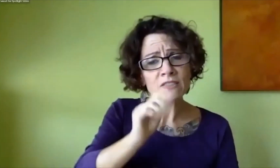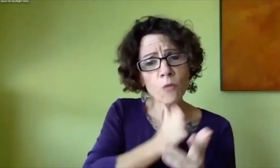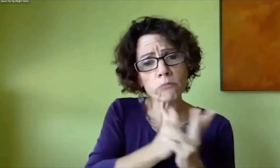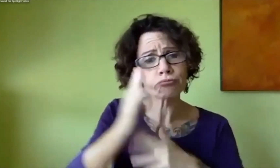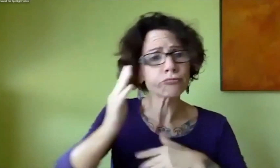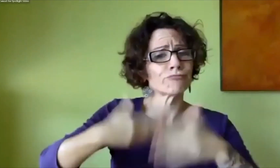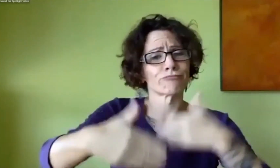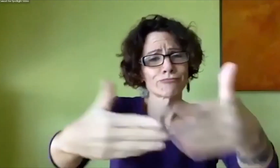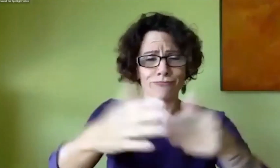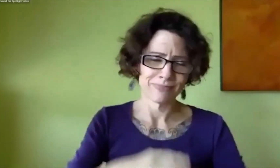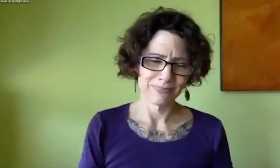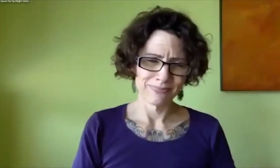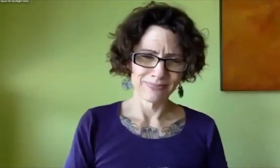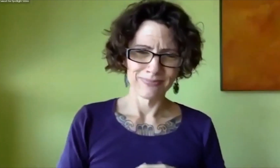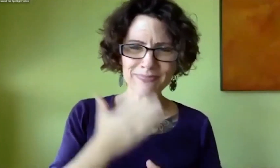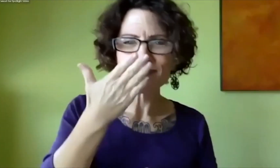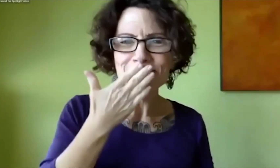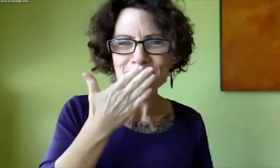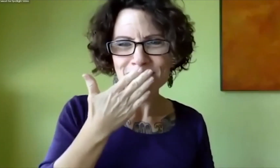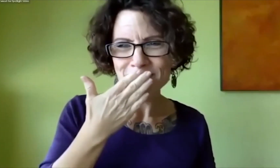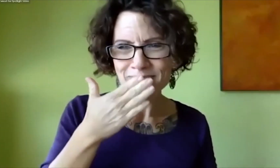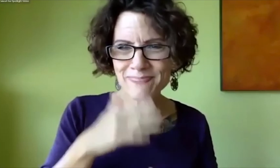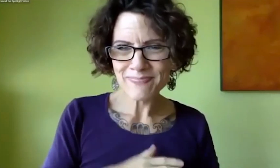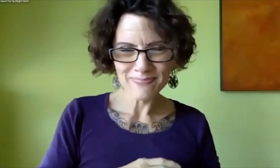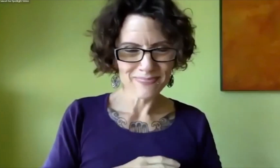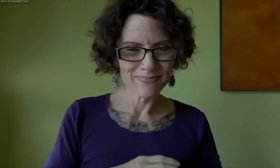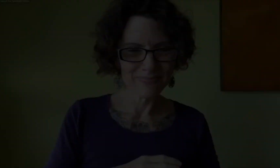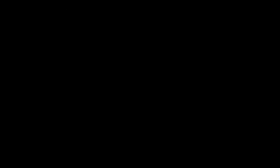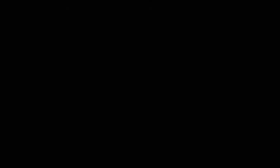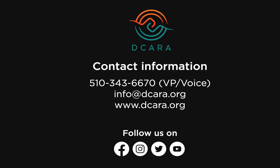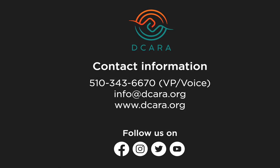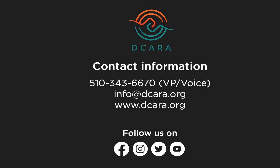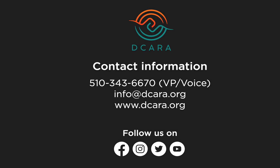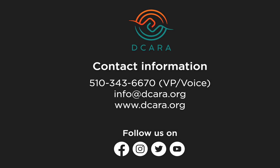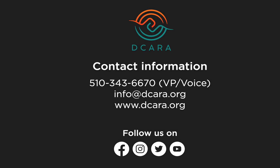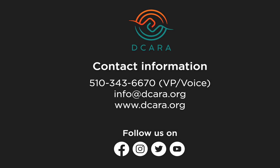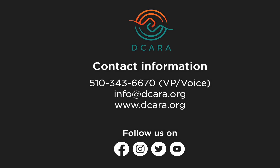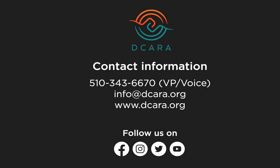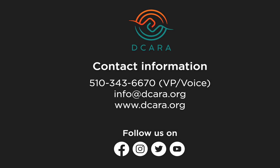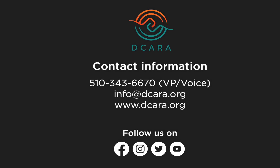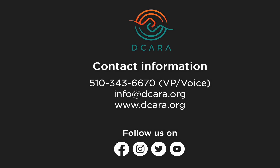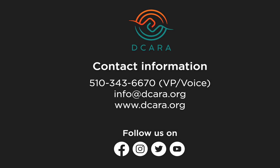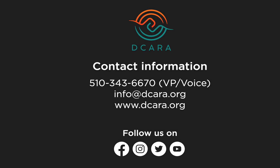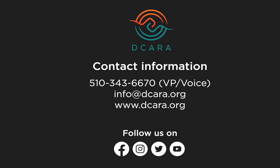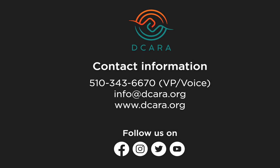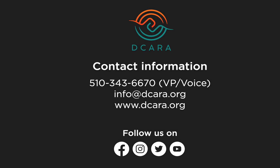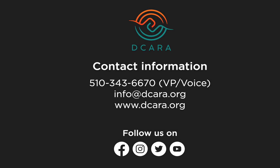much. Al, all to you. Thank you, Susan, so much, and I appreciate your time. Thank you so